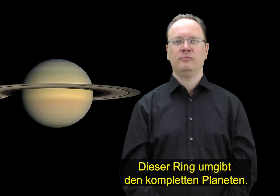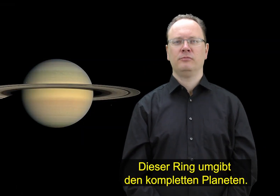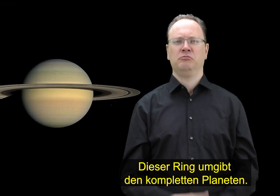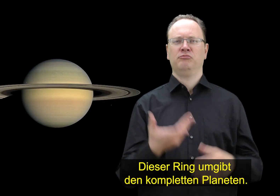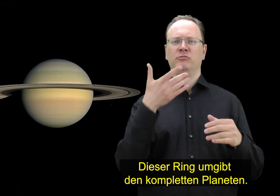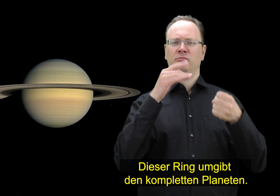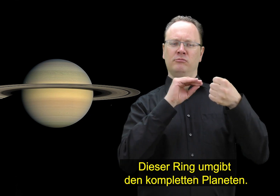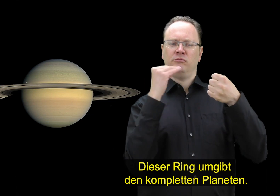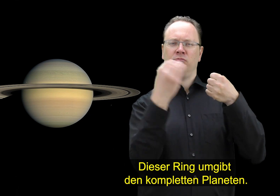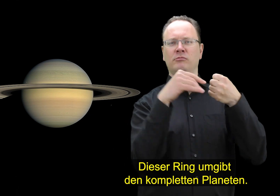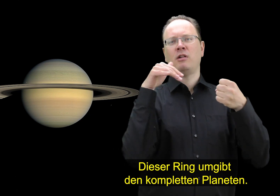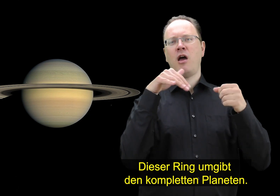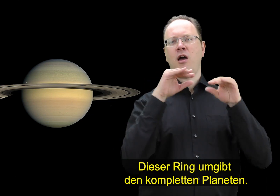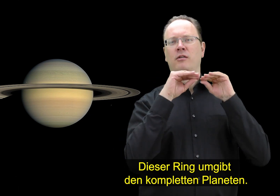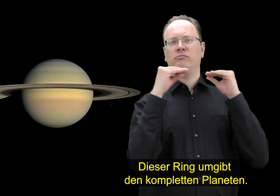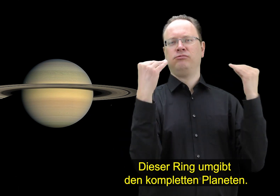Mars, I see.